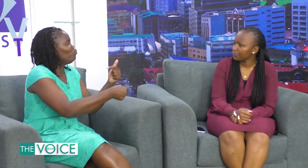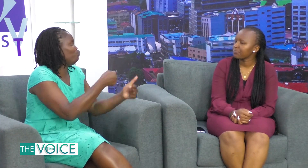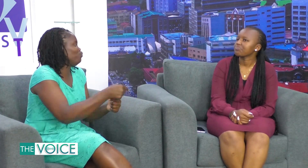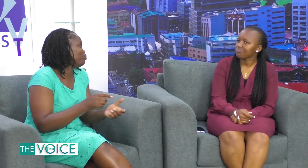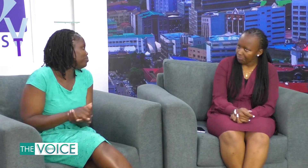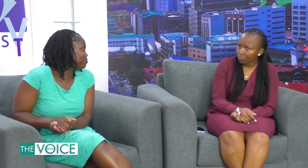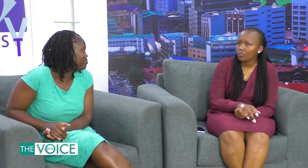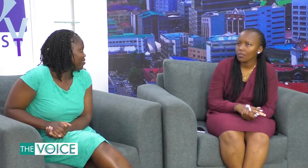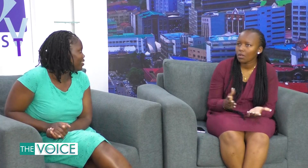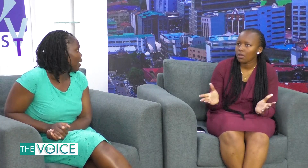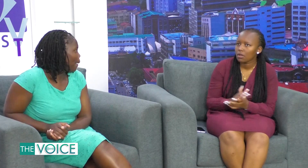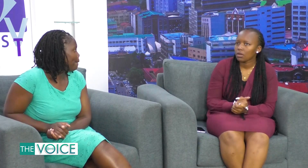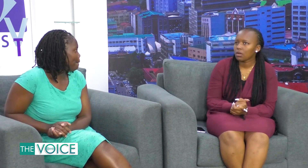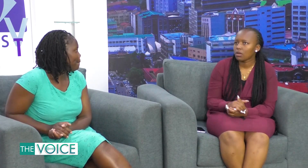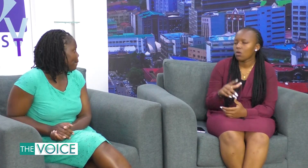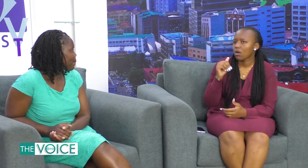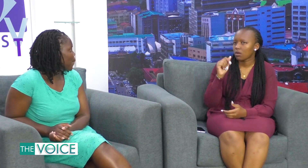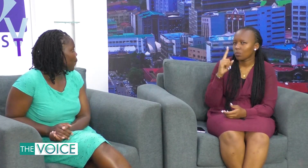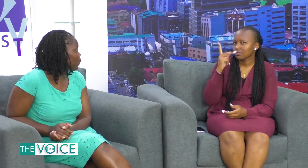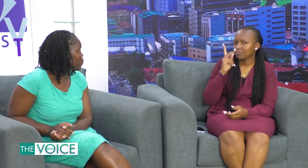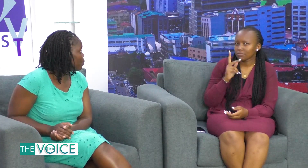have the thought that you're going to continue with life and also studying?